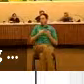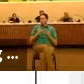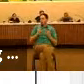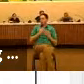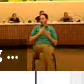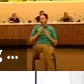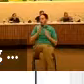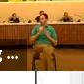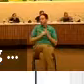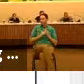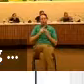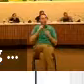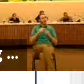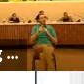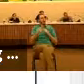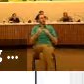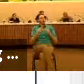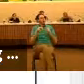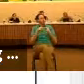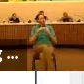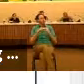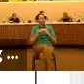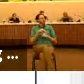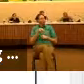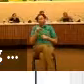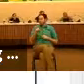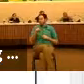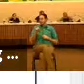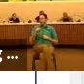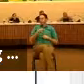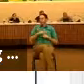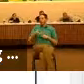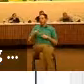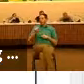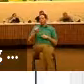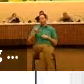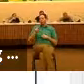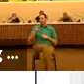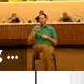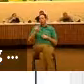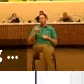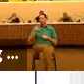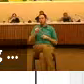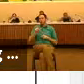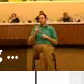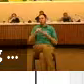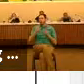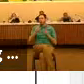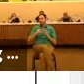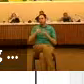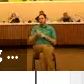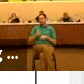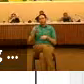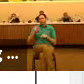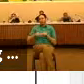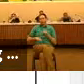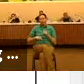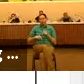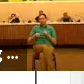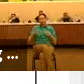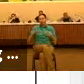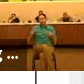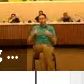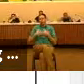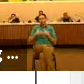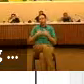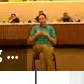that's on the other side of the thruway. Correct. Yes. And that's in the Okay. rural residential, so it can't be Okay. combined